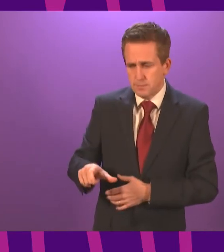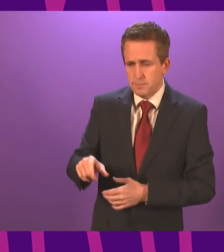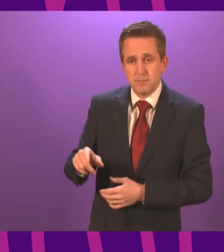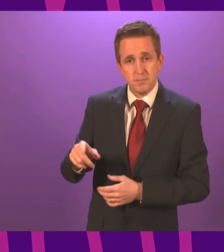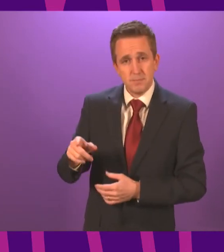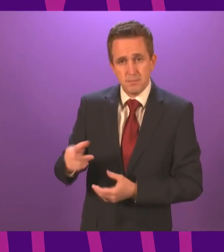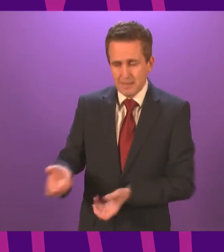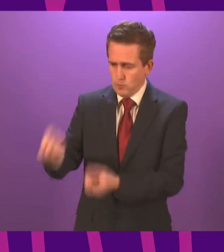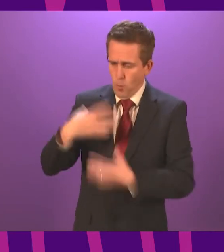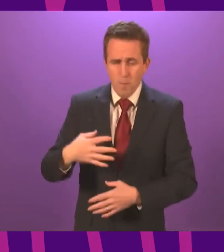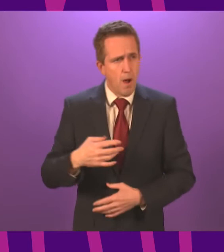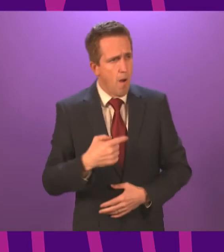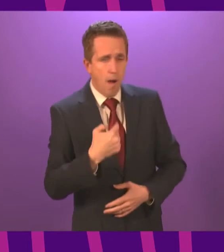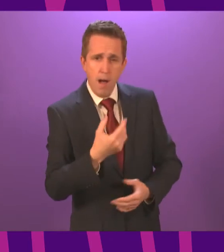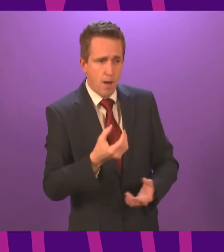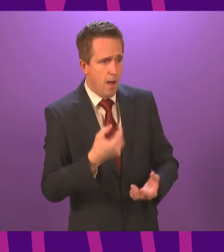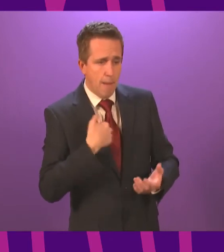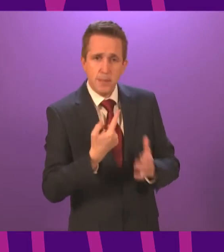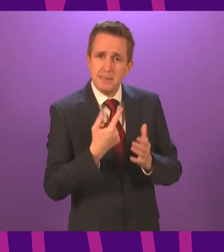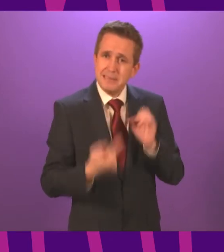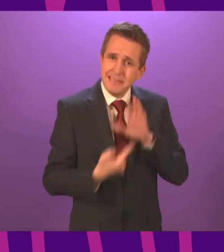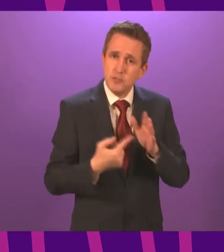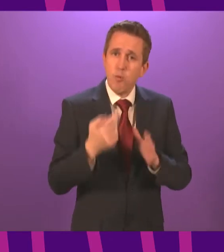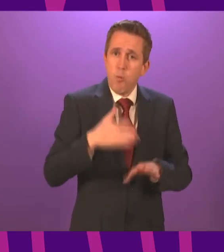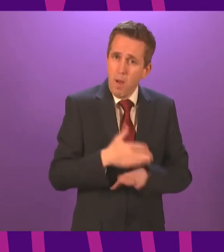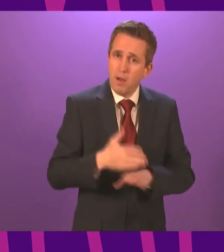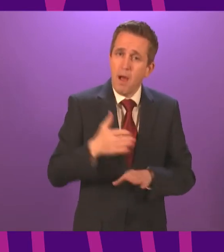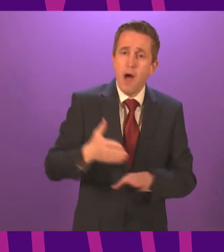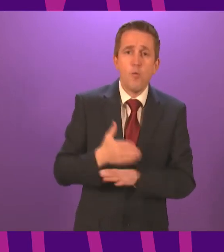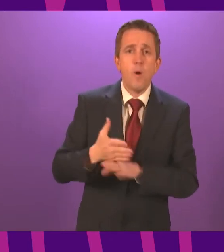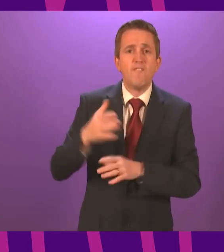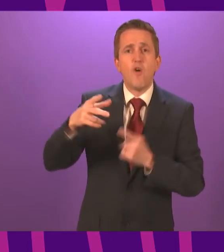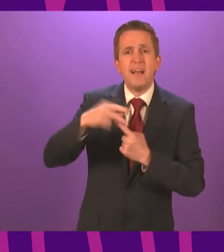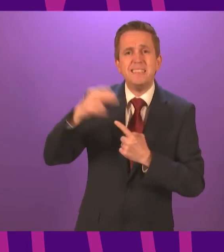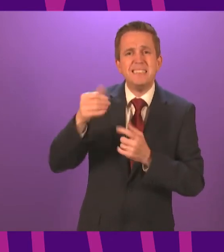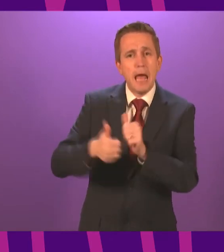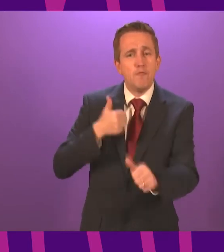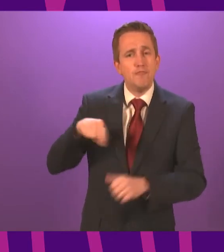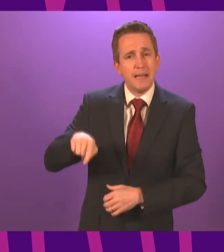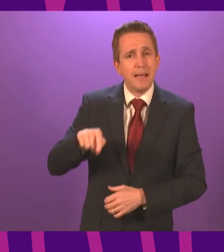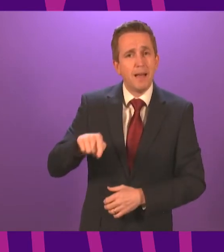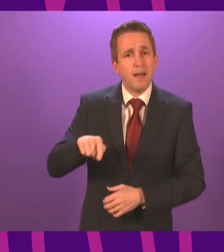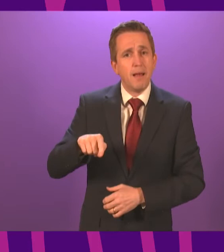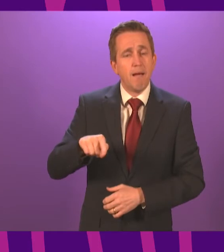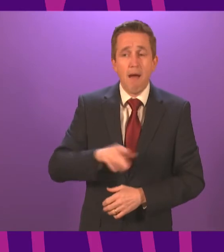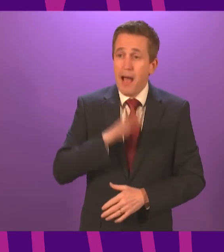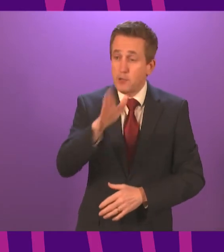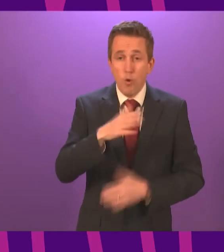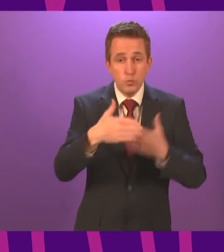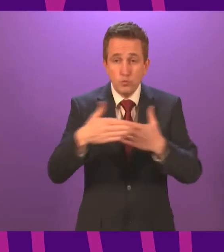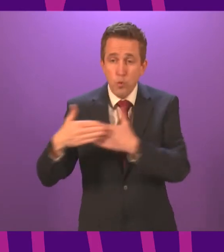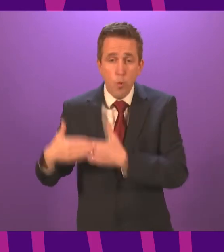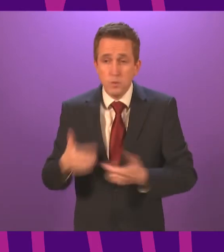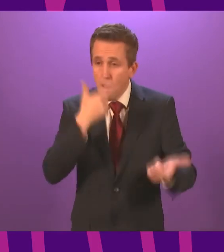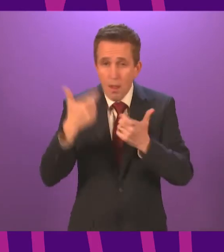we are essential workers, this constituent wrote. I work for a dairy and I know that the company is essential, but I'm a door-to-door canvasser. I canvass for